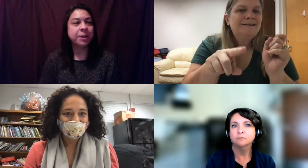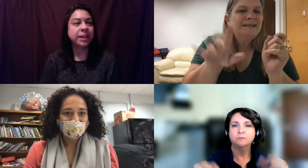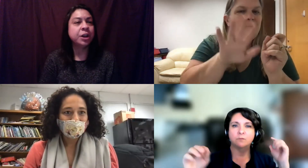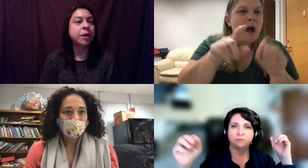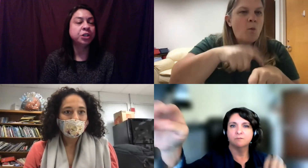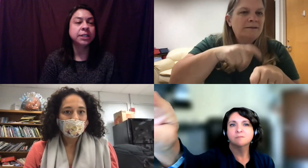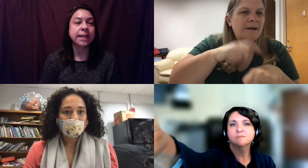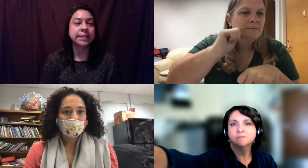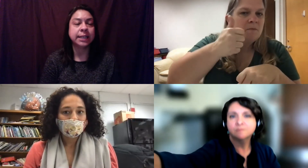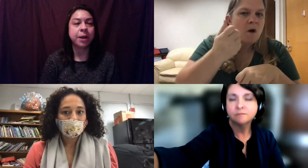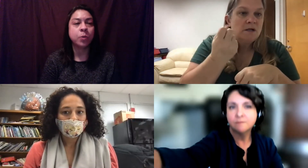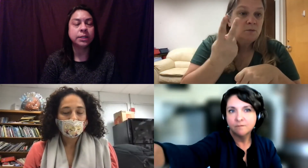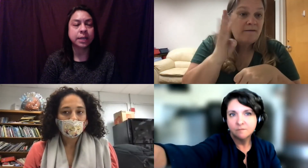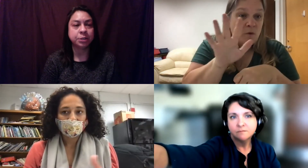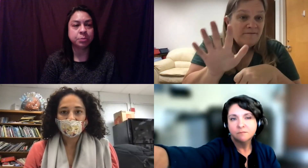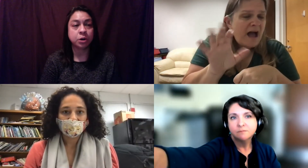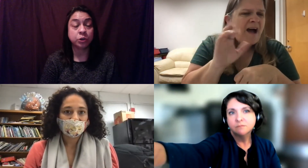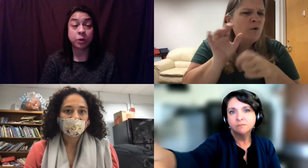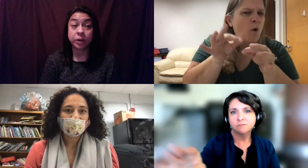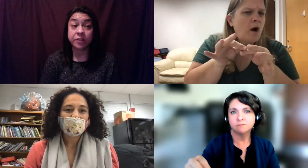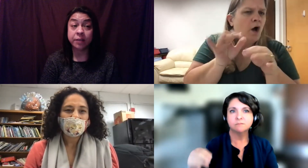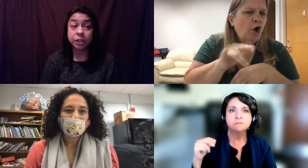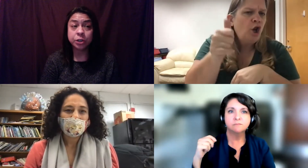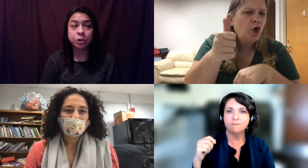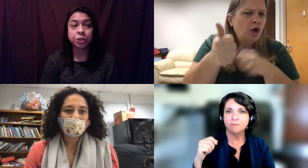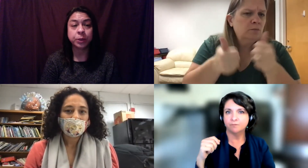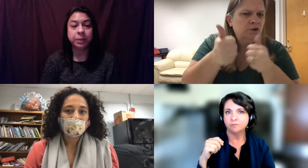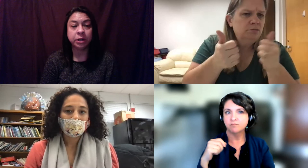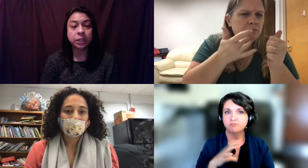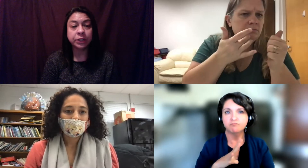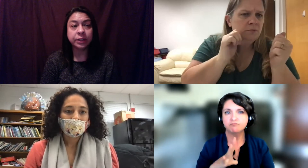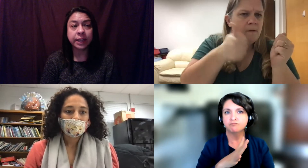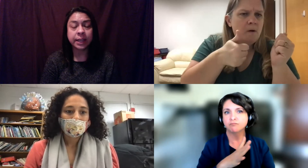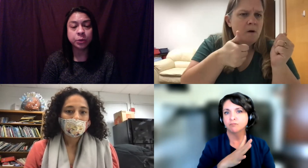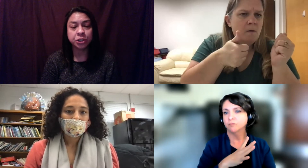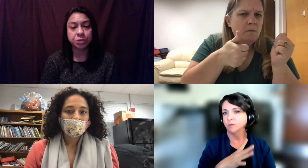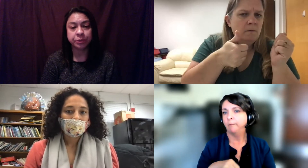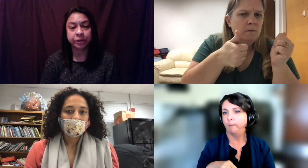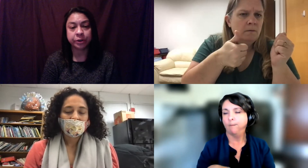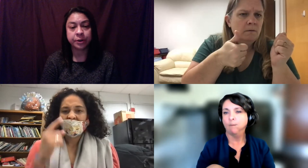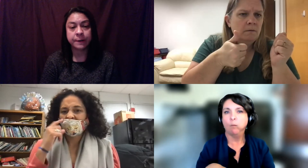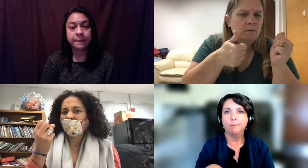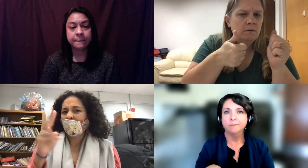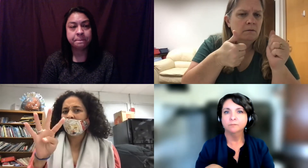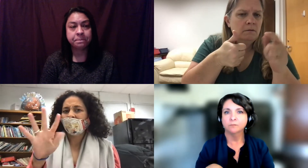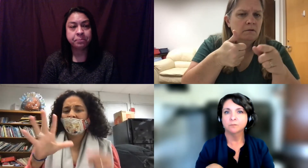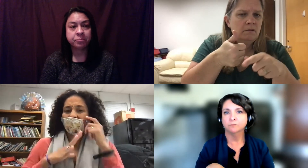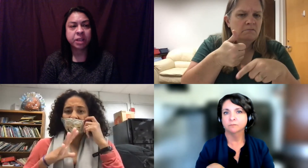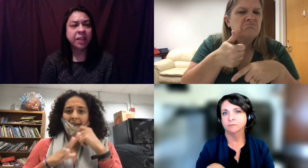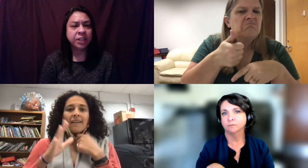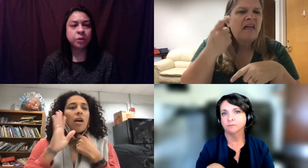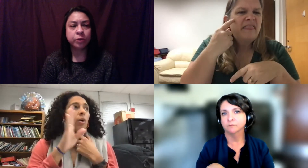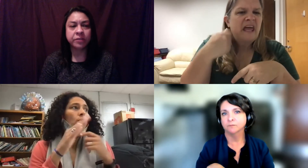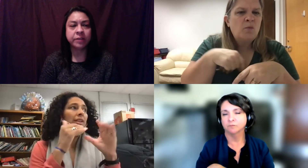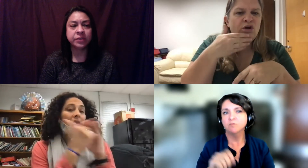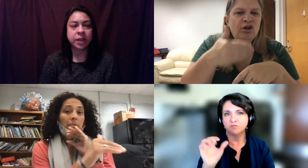Sorry about that. No, I was just asking about what time tomorrow. 12:45 good, or should we meet earlier than that? Which do you prefer? I